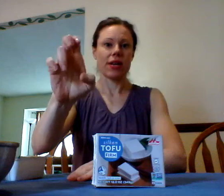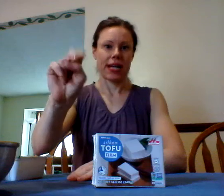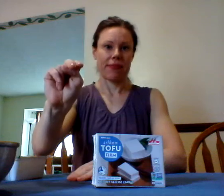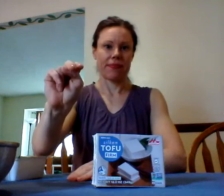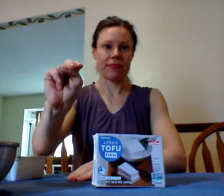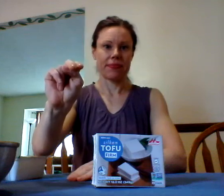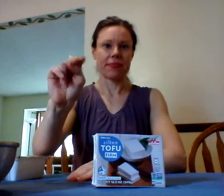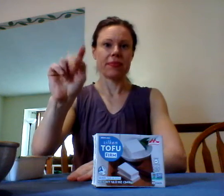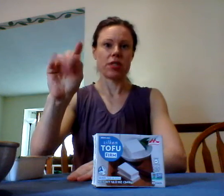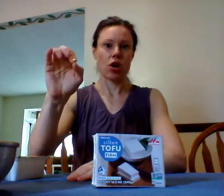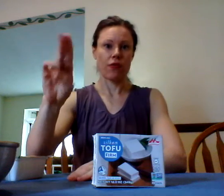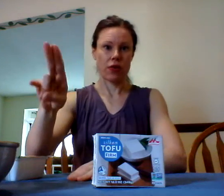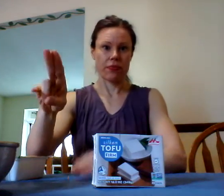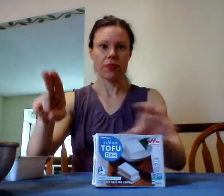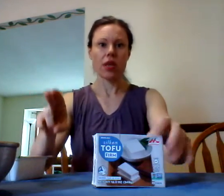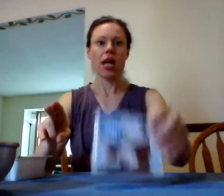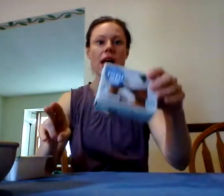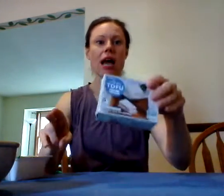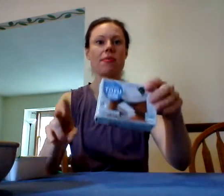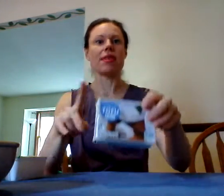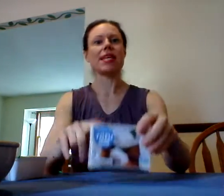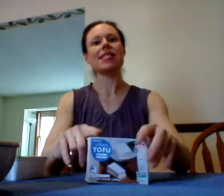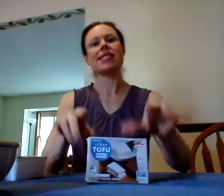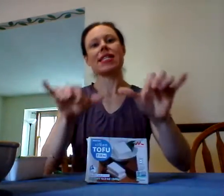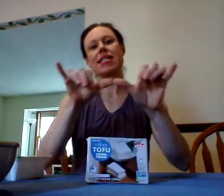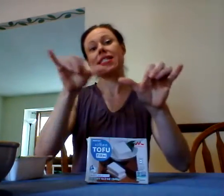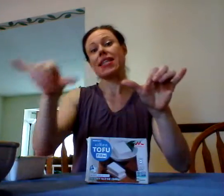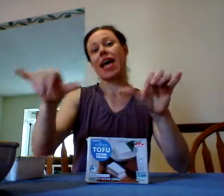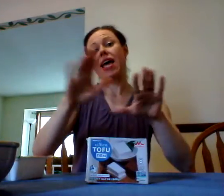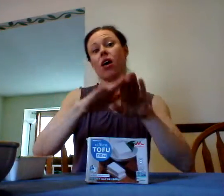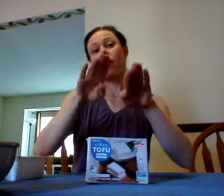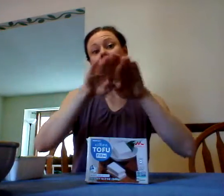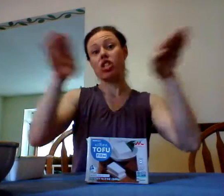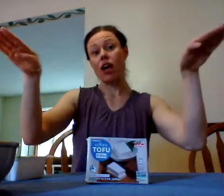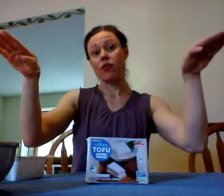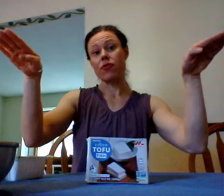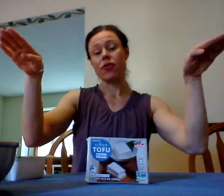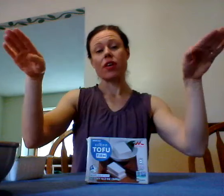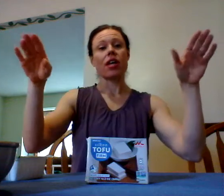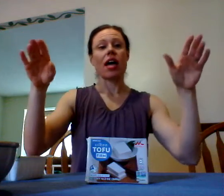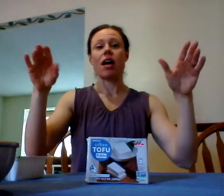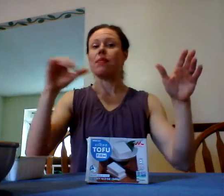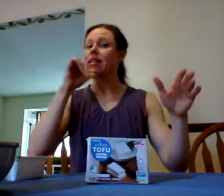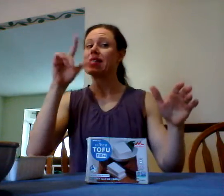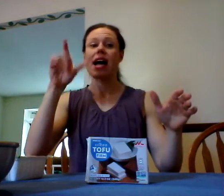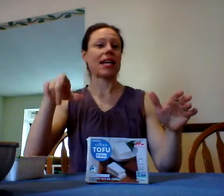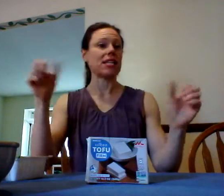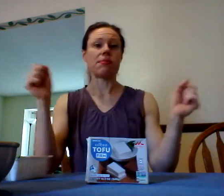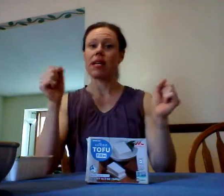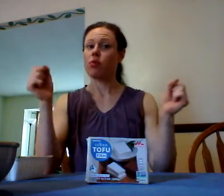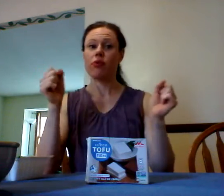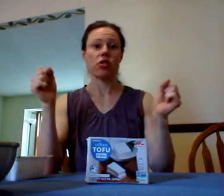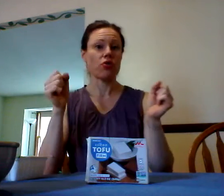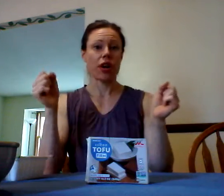silken tofu. This can stay on the shelf. It does not need to be in the